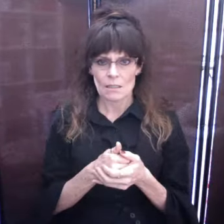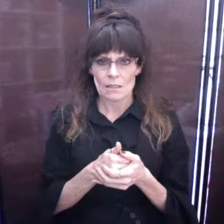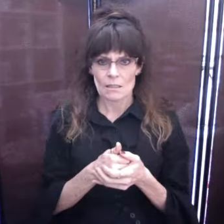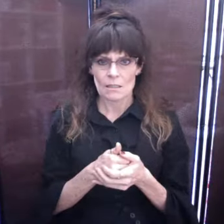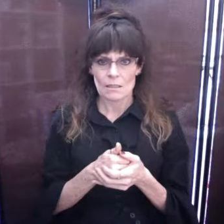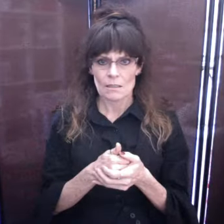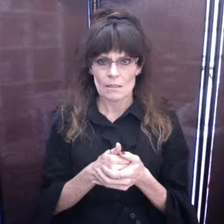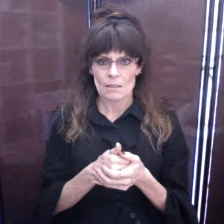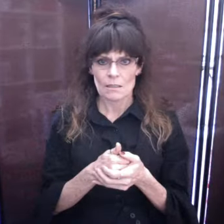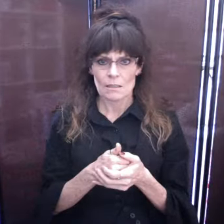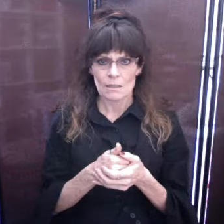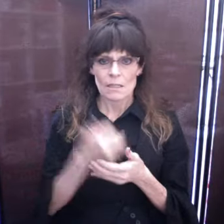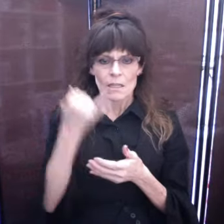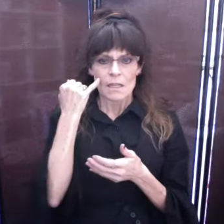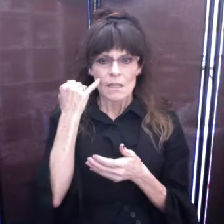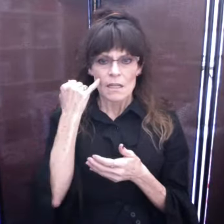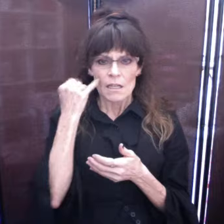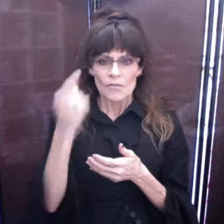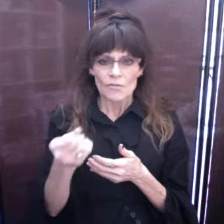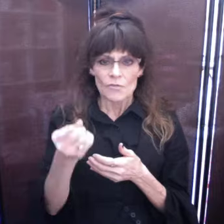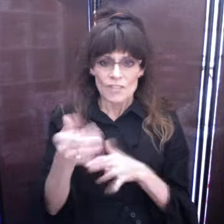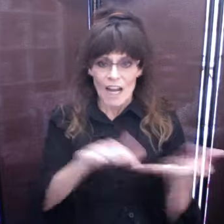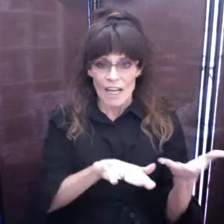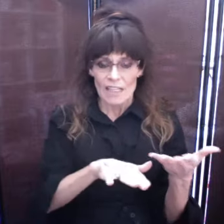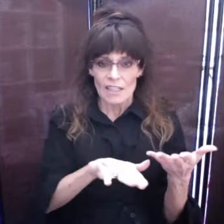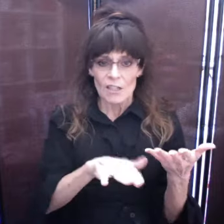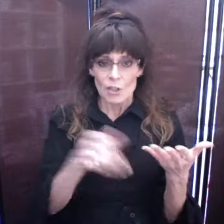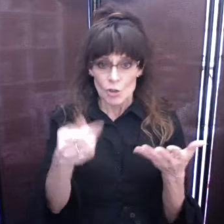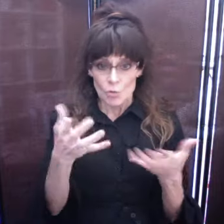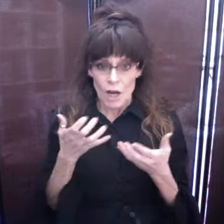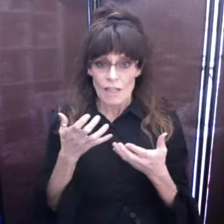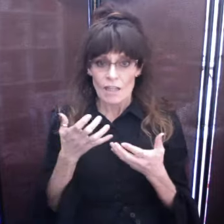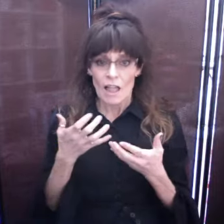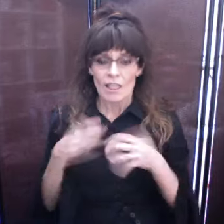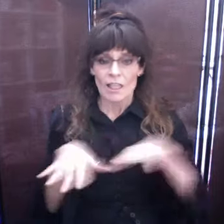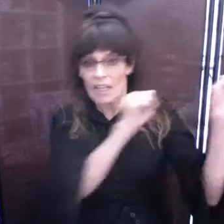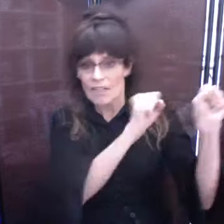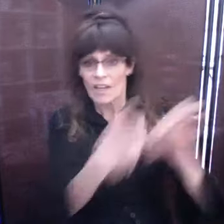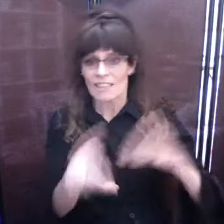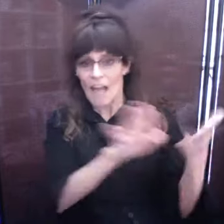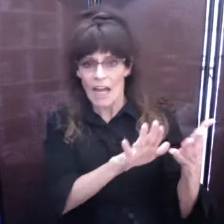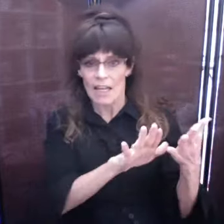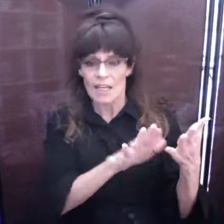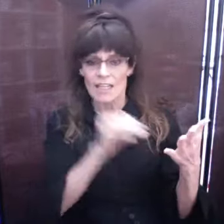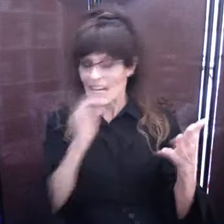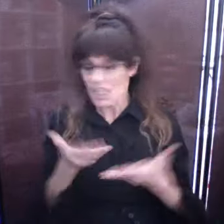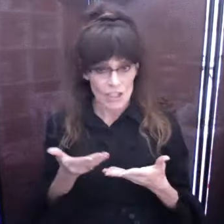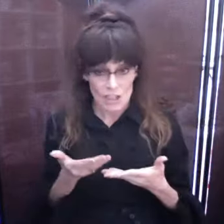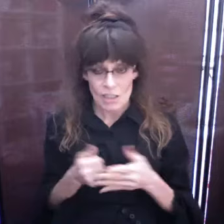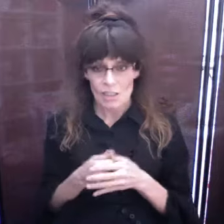And if dying is something you got to do it somewhere else, man, because I'm not helping anymore. And I can tell you, I can